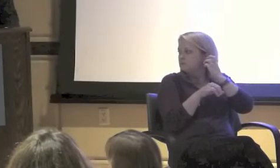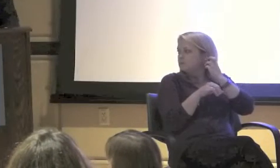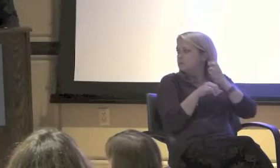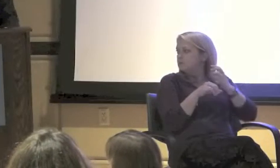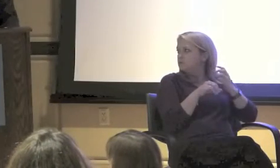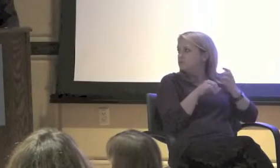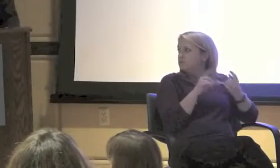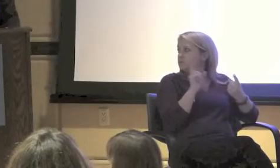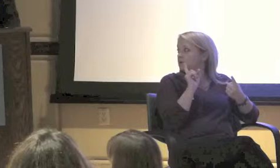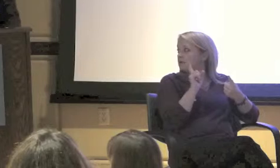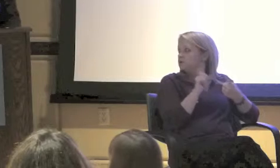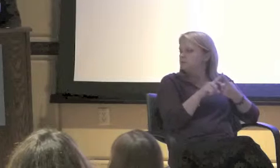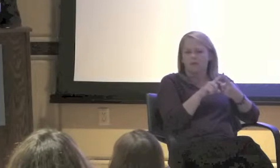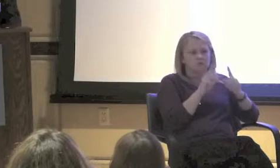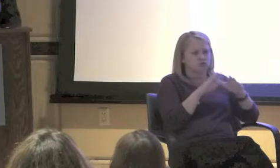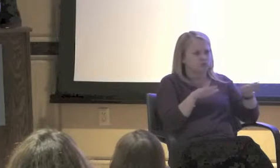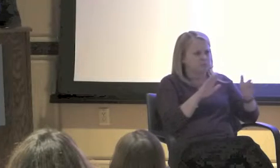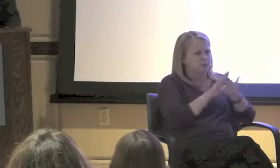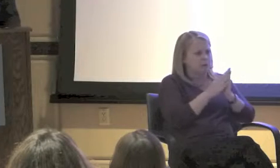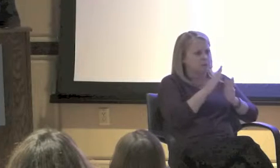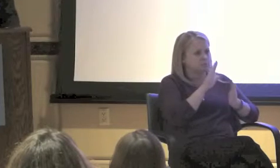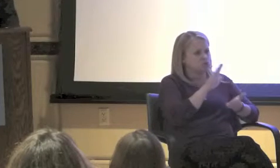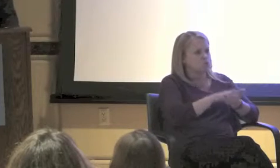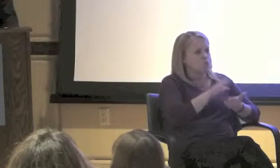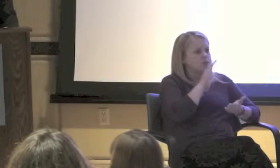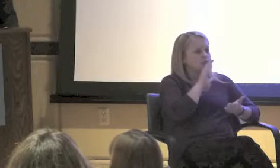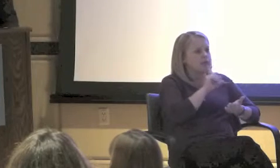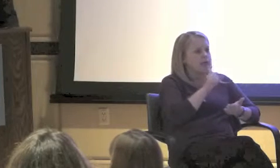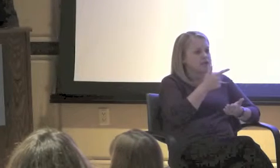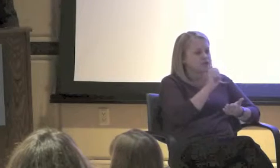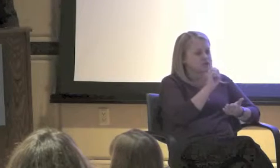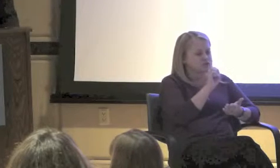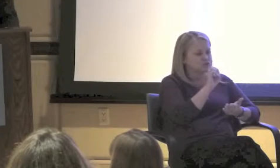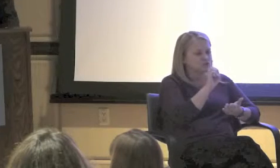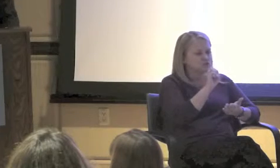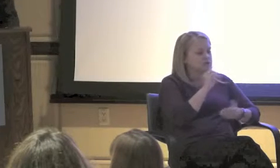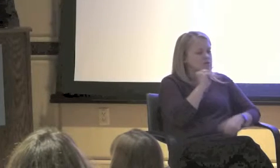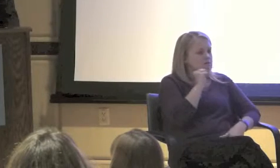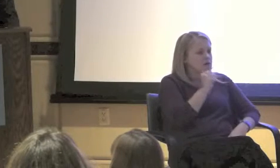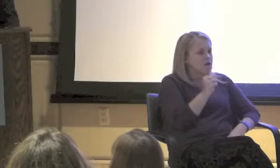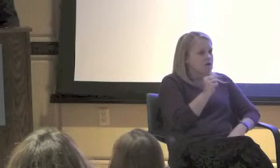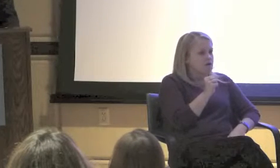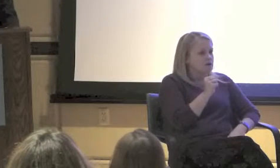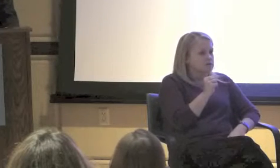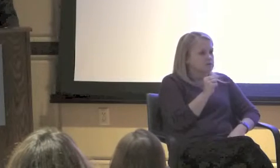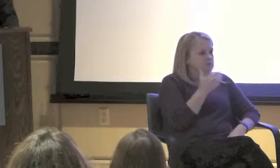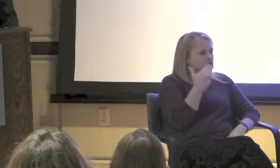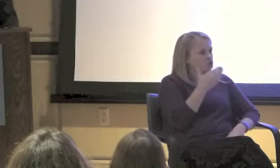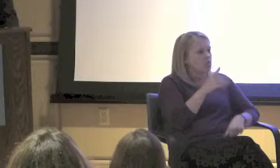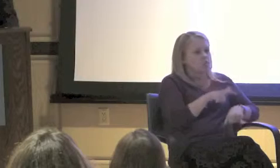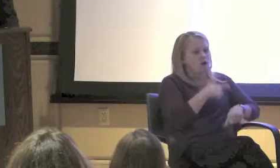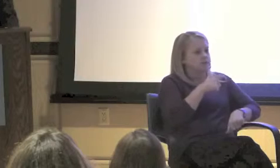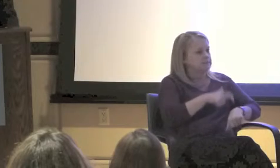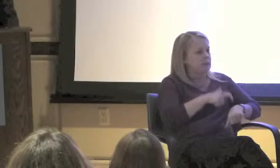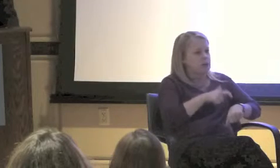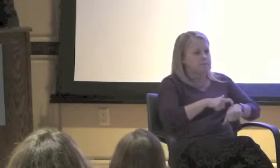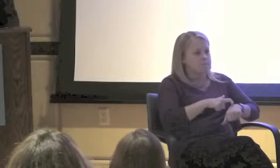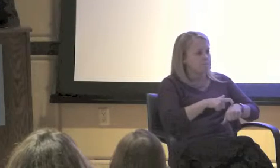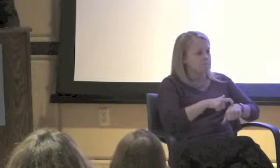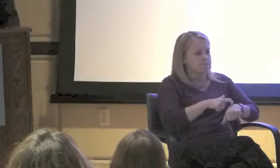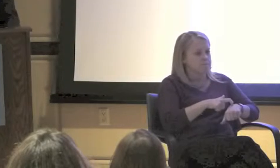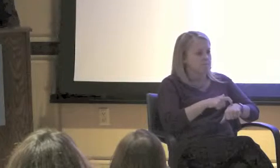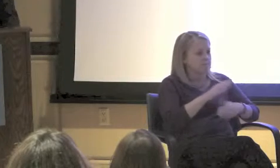until children reach school age. And it's not something that's usually a good long-term